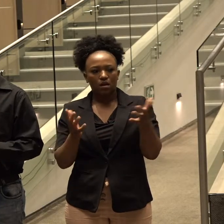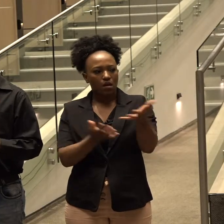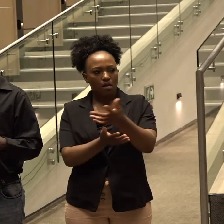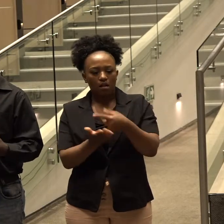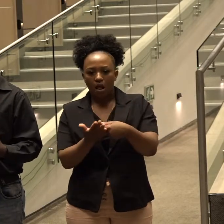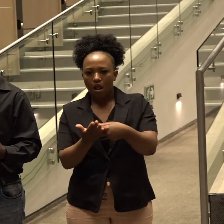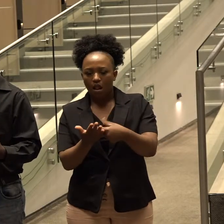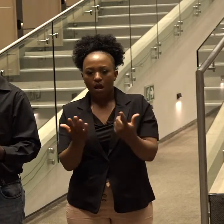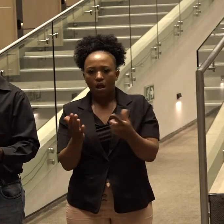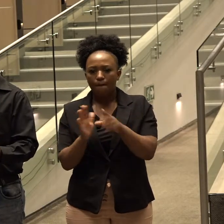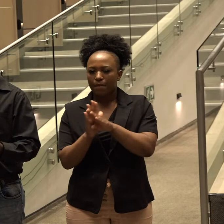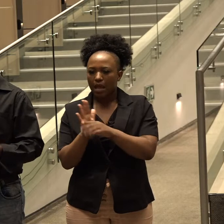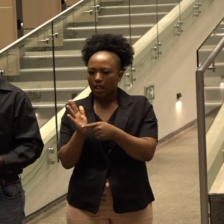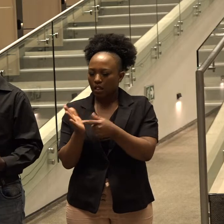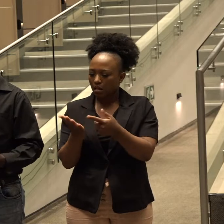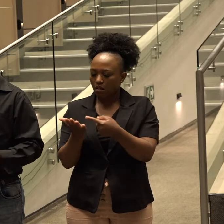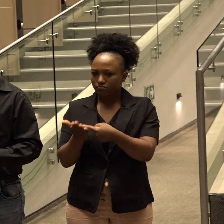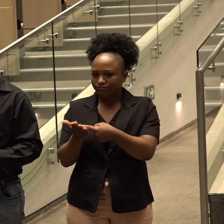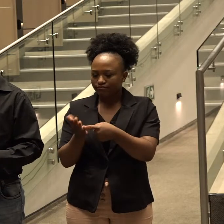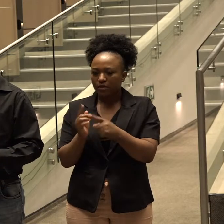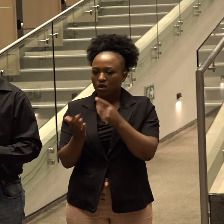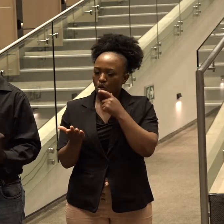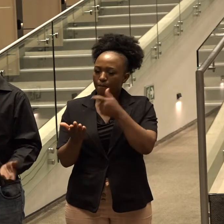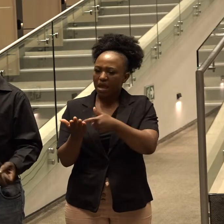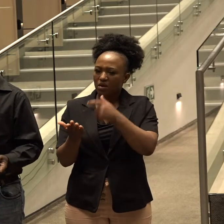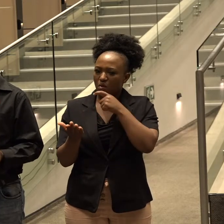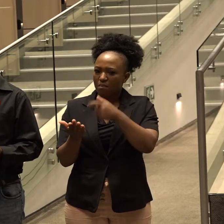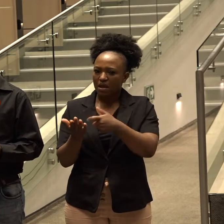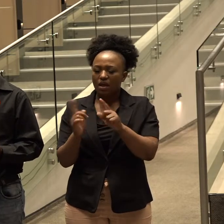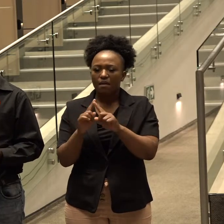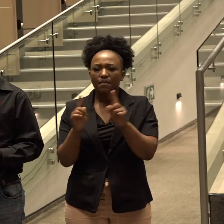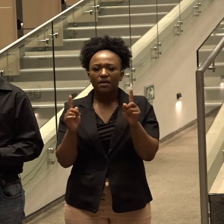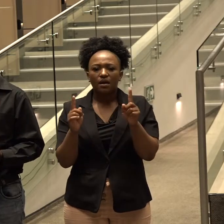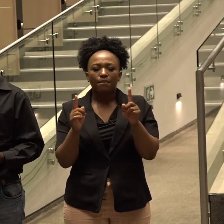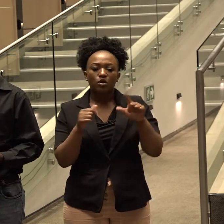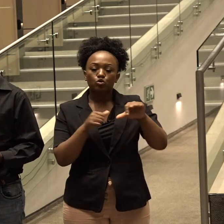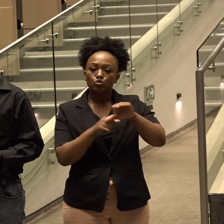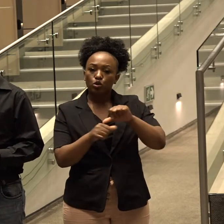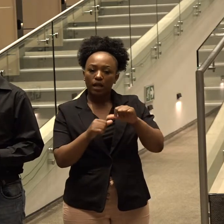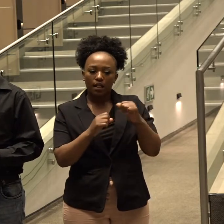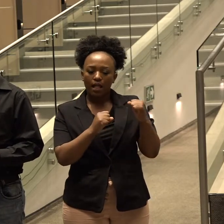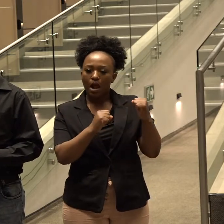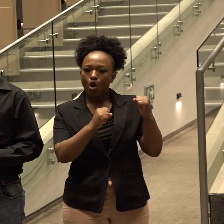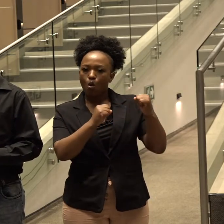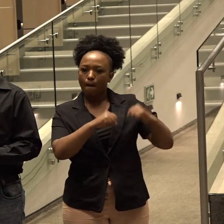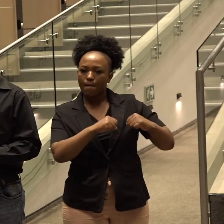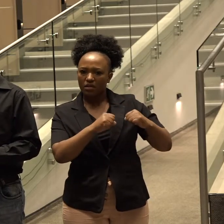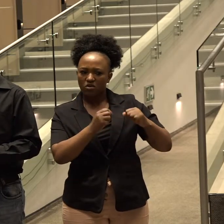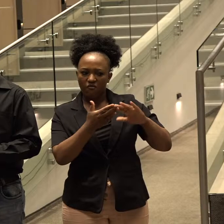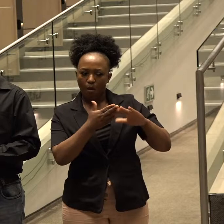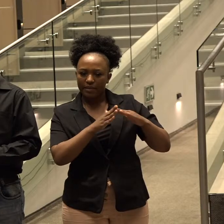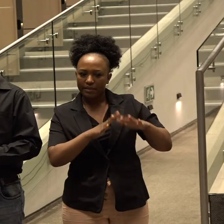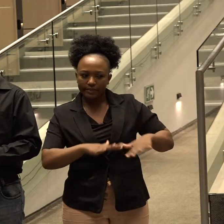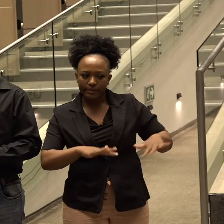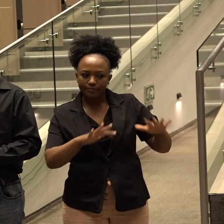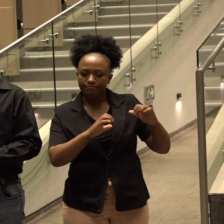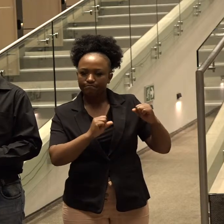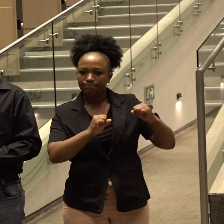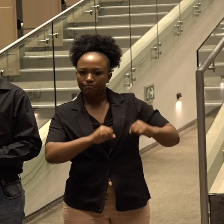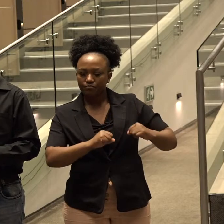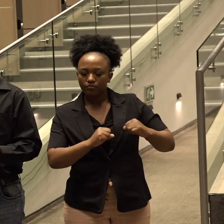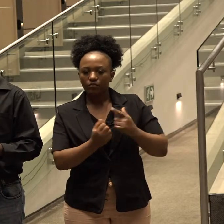inputs without really understanding what are the social contact thereof um